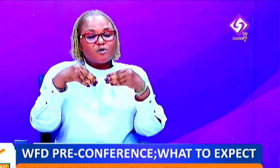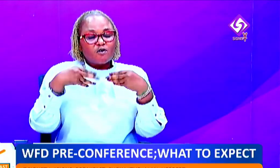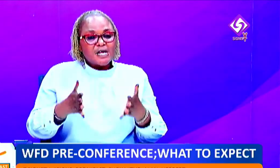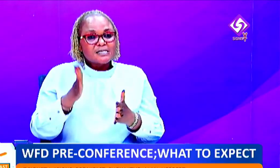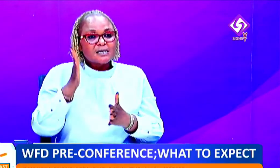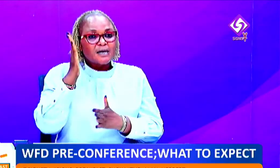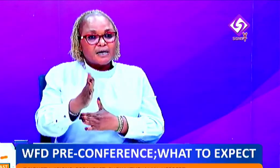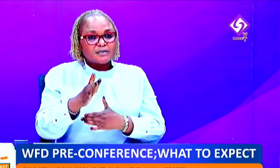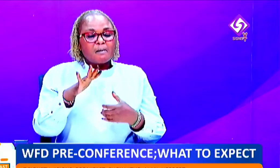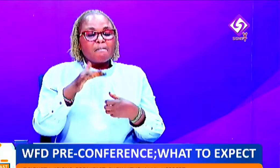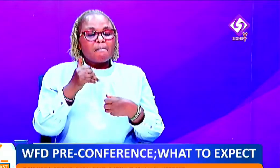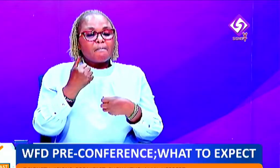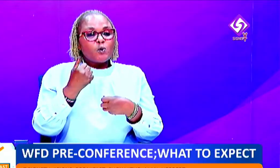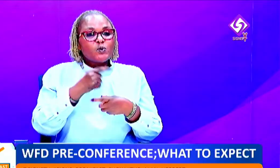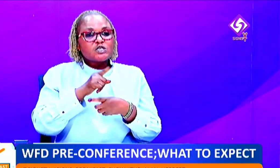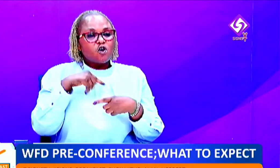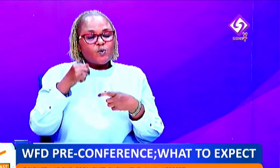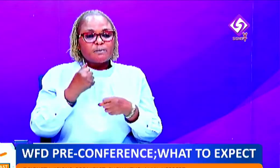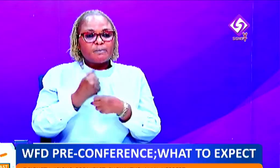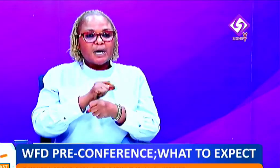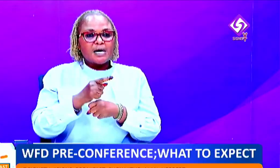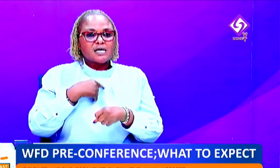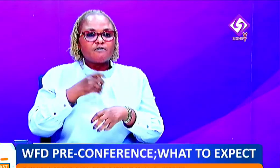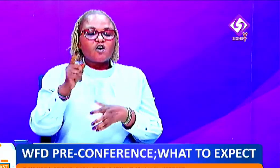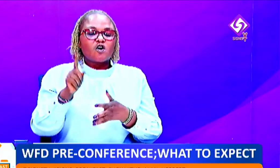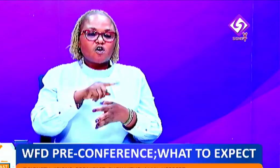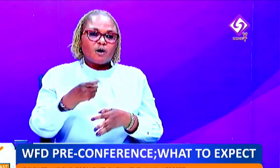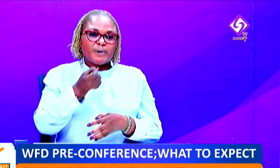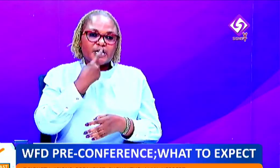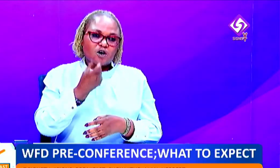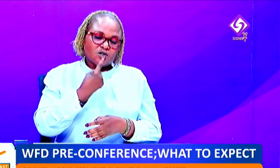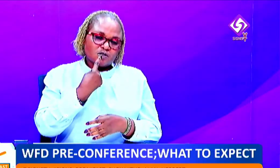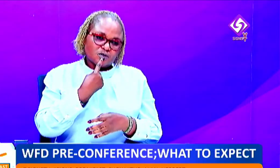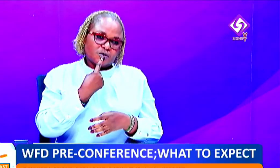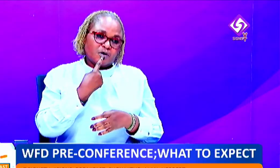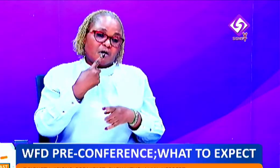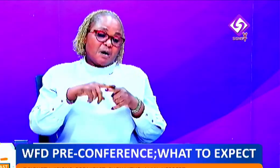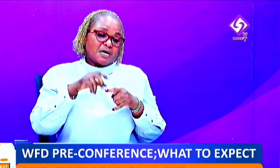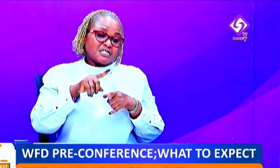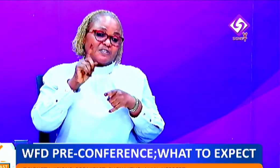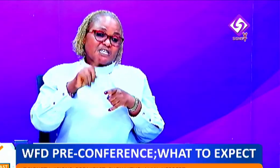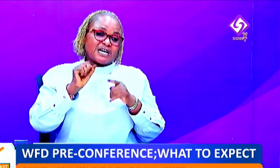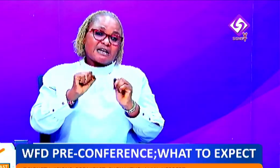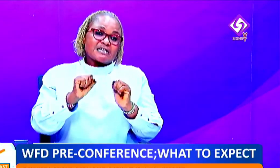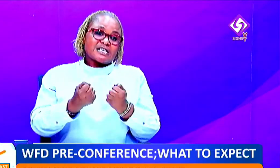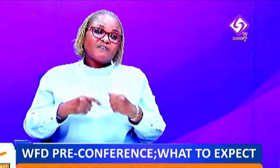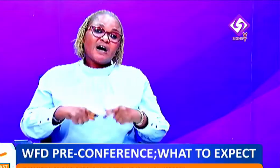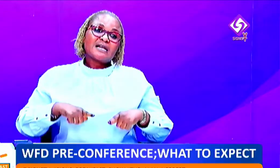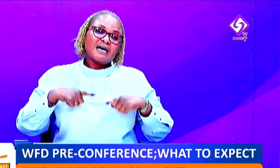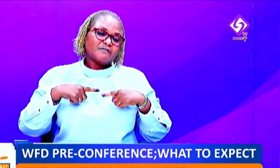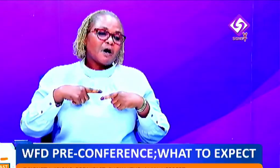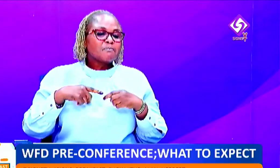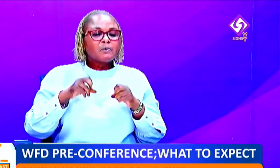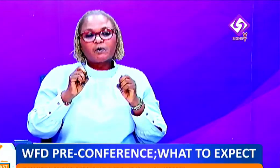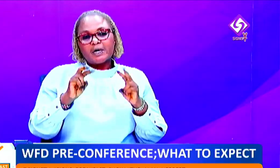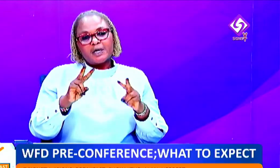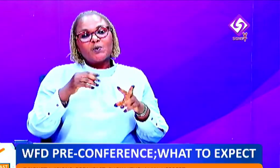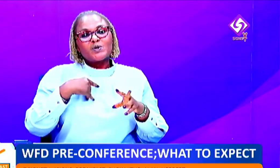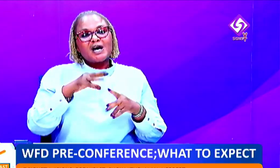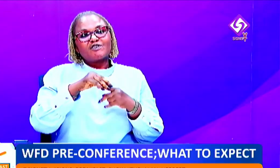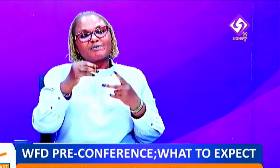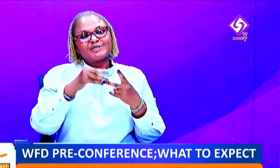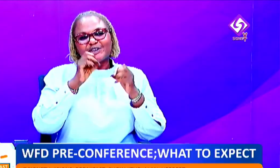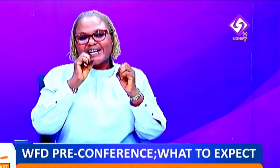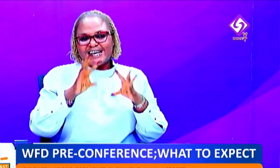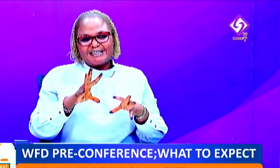now, we don't access communication, we don't access information, and it affects us so much. We get wrong medication. So